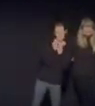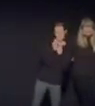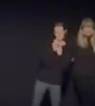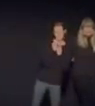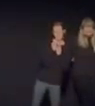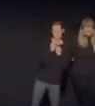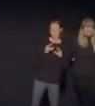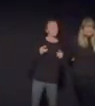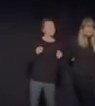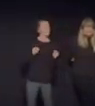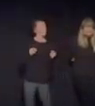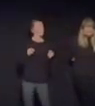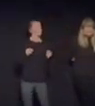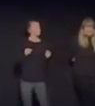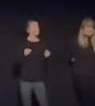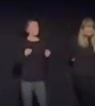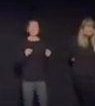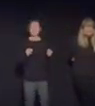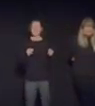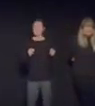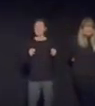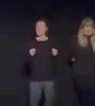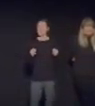No, huh?